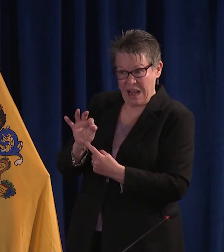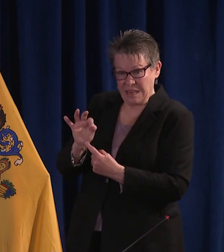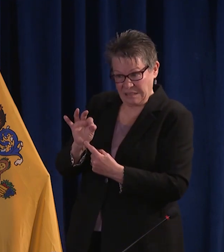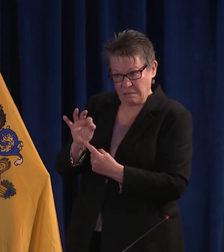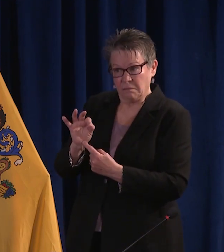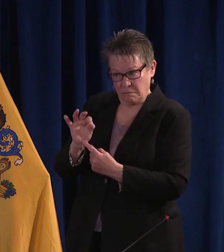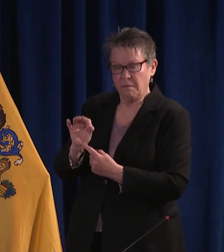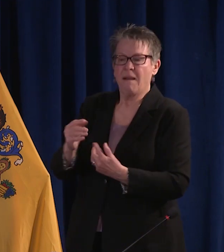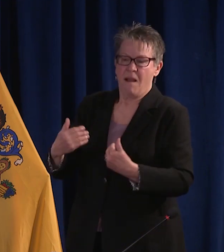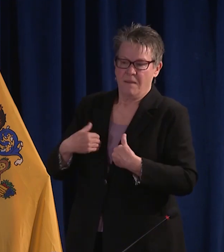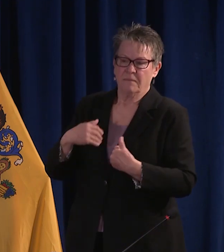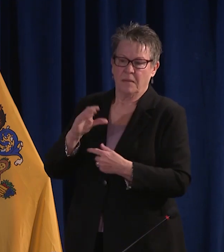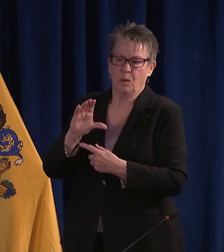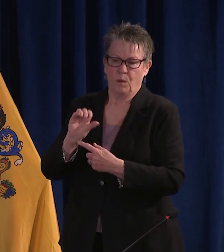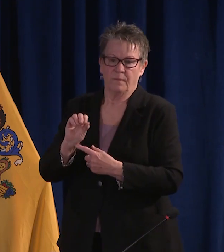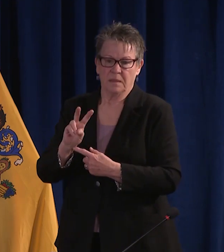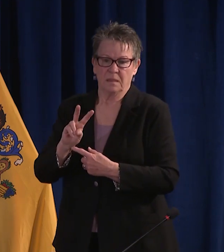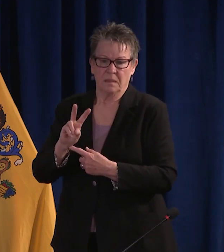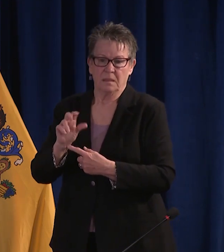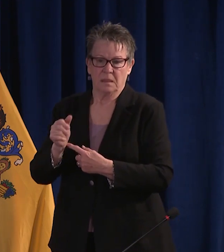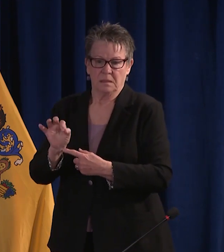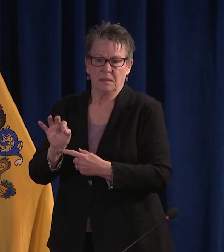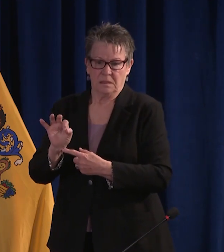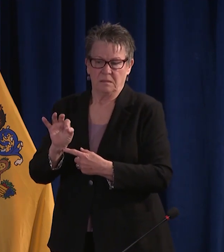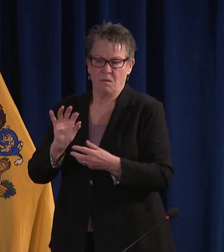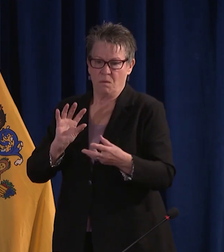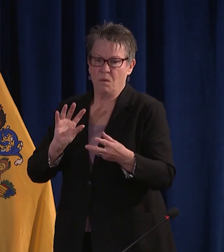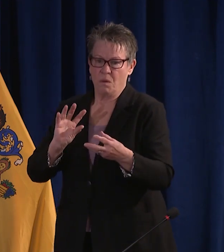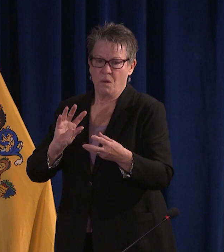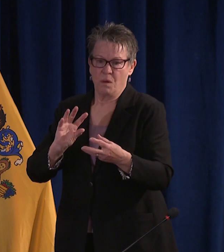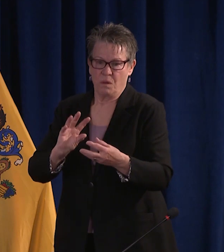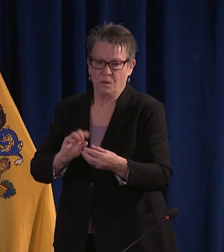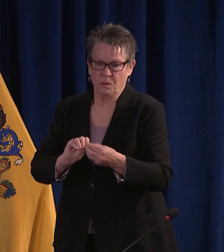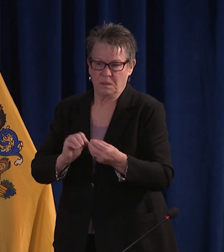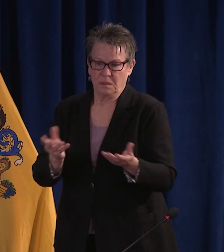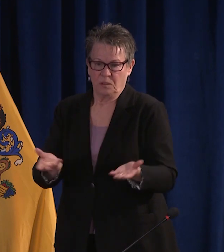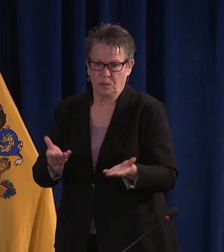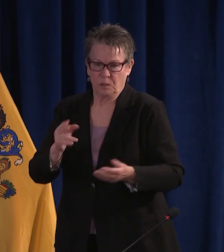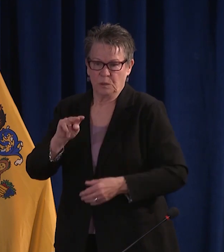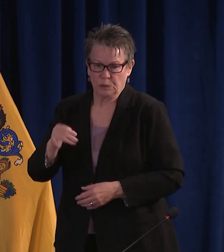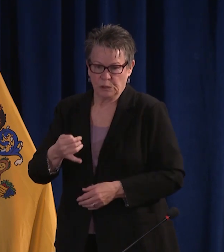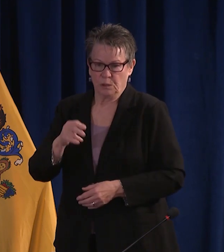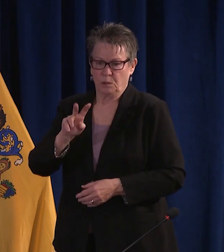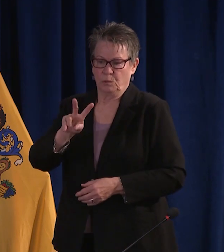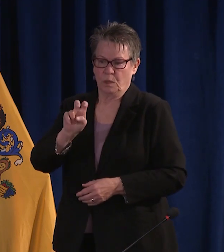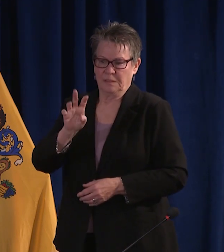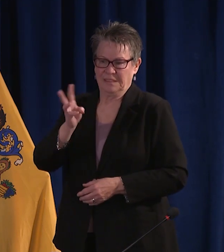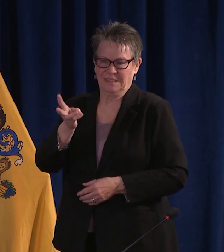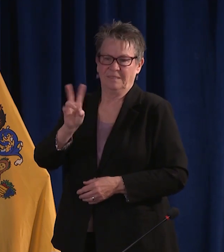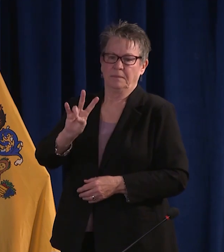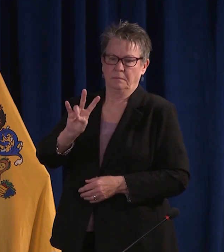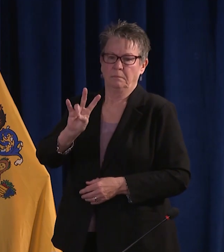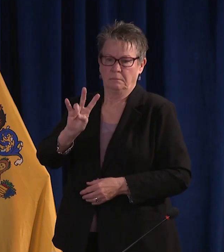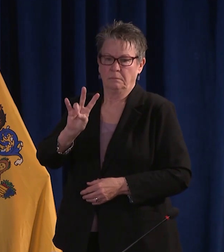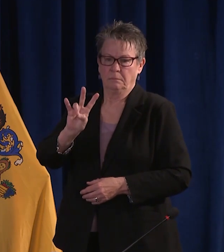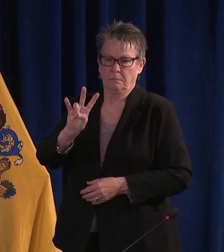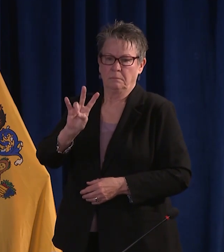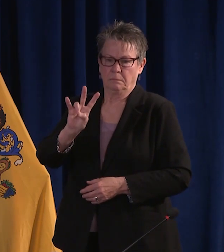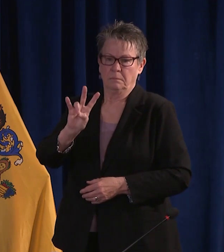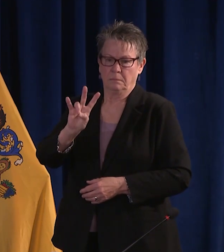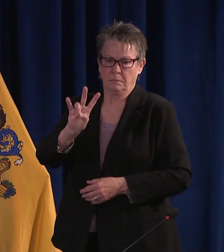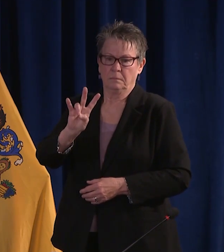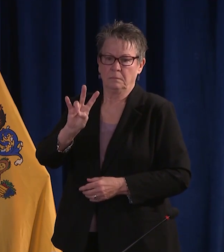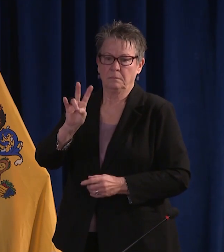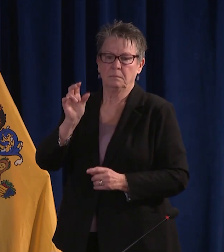267, and we had announced, I believe, last evening our third fatality, and clearly this is an